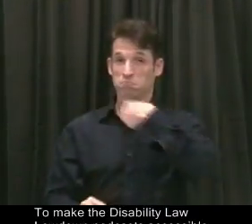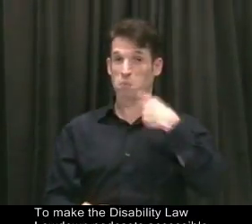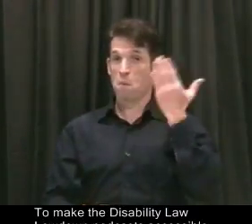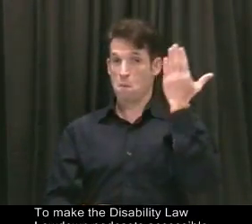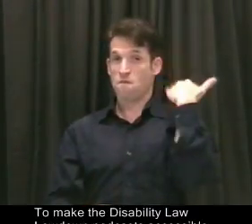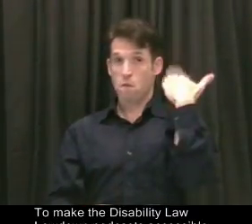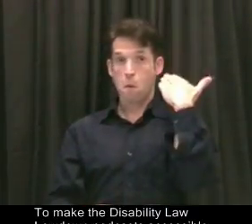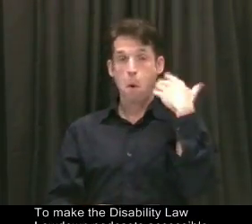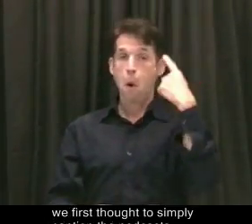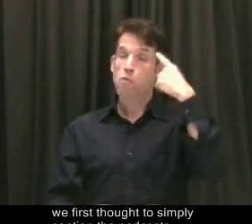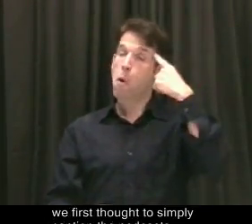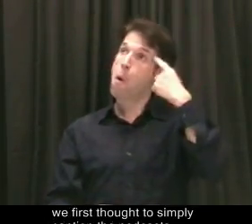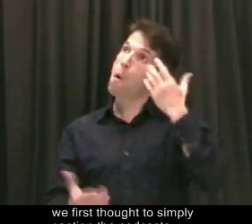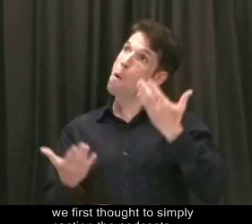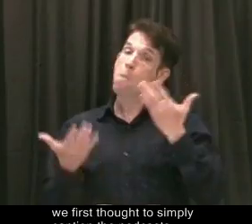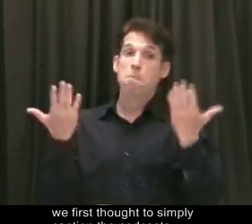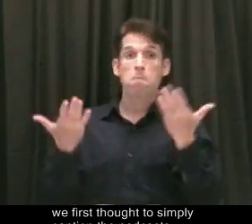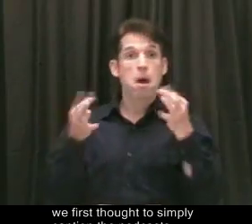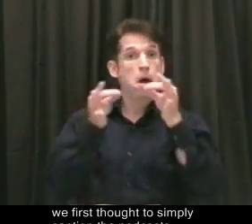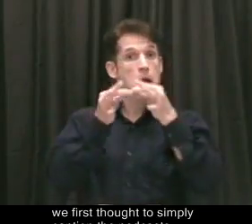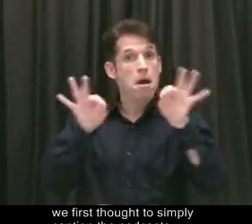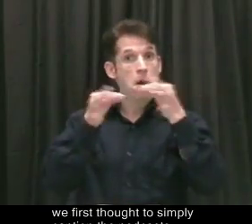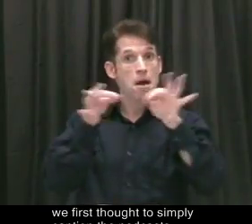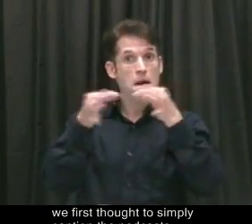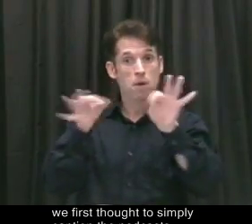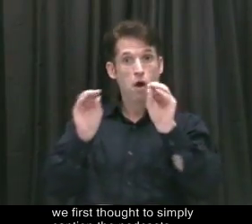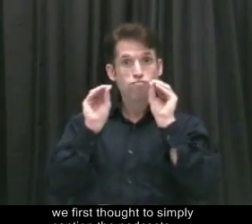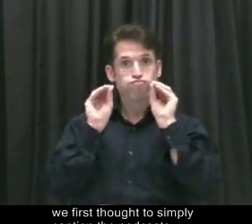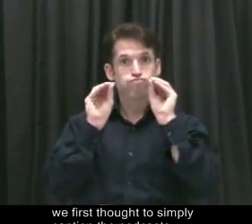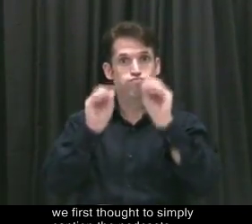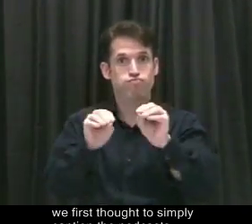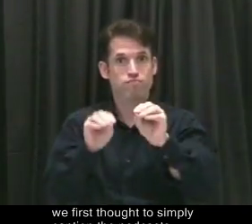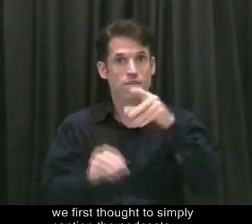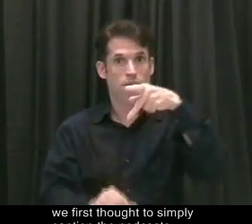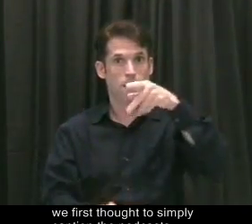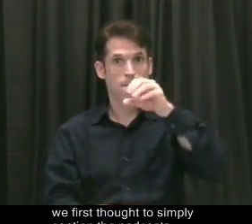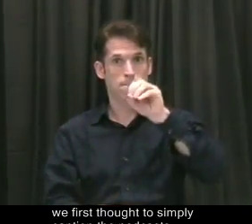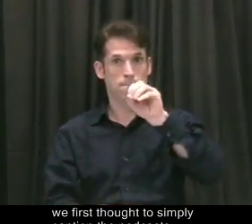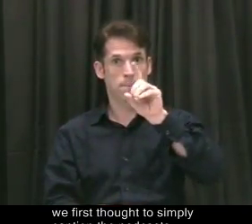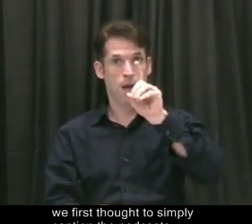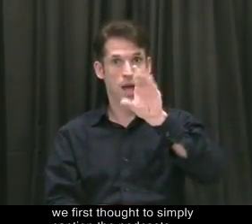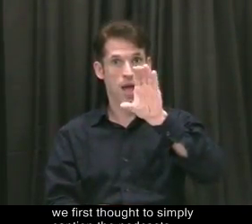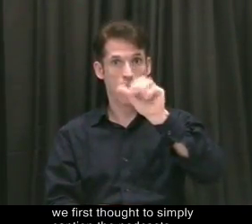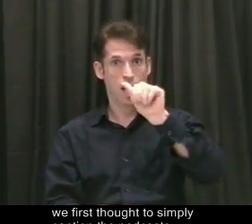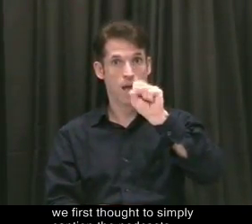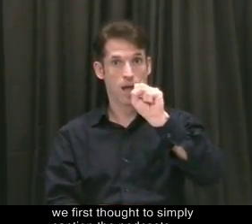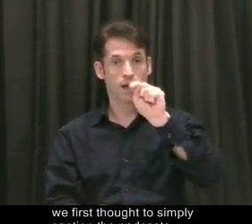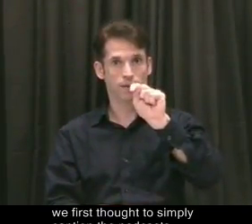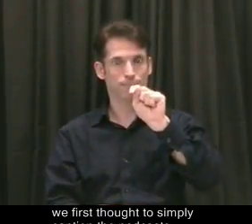To make the Disability Law Lowdown podcast accessible, we first thought to simply caption the